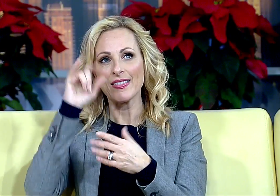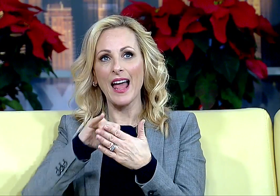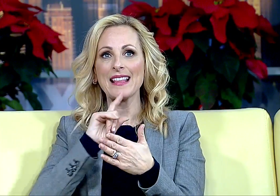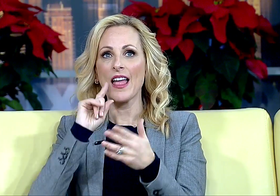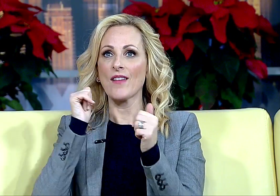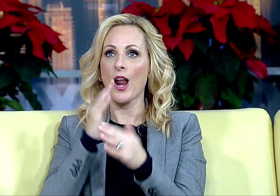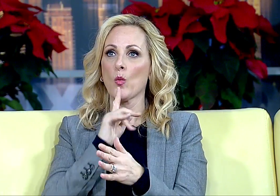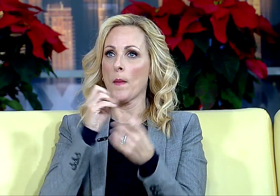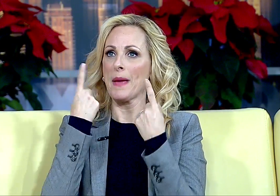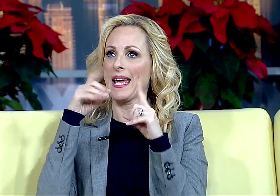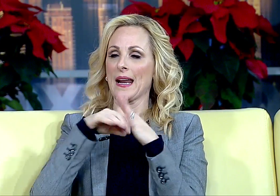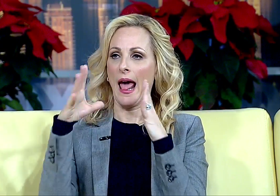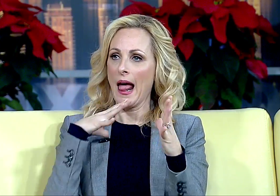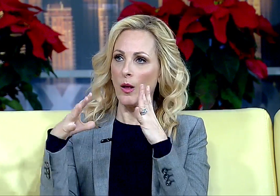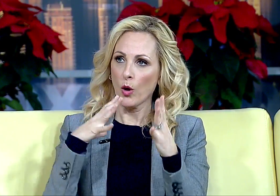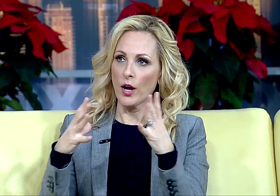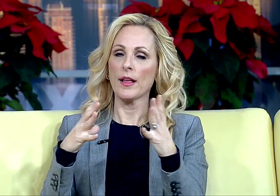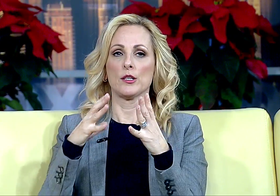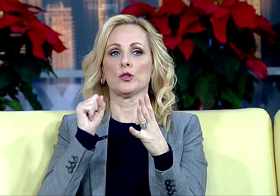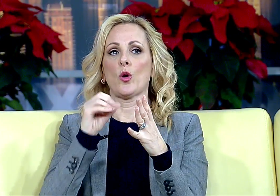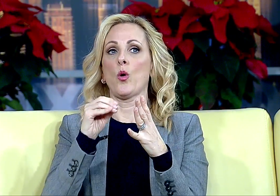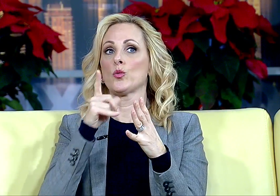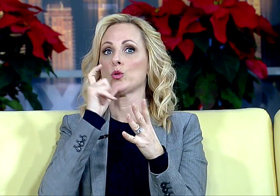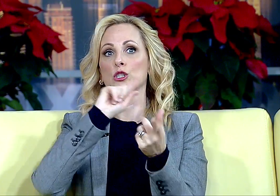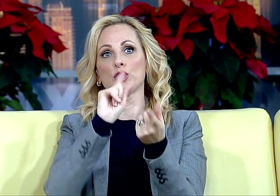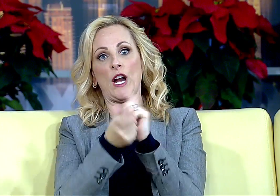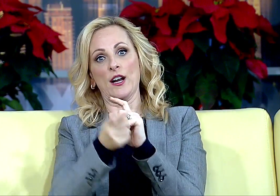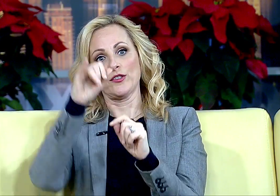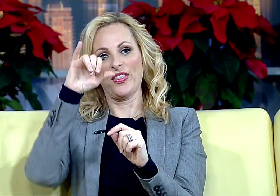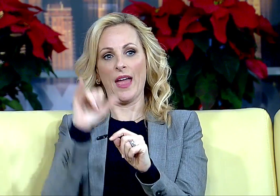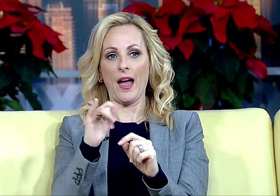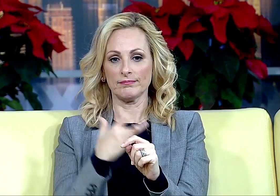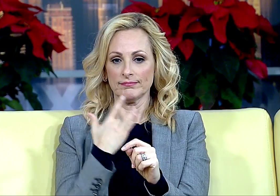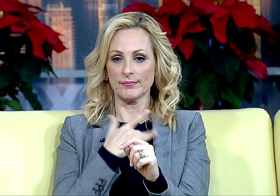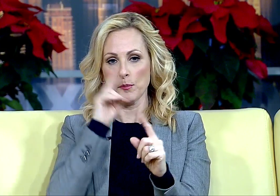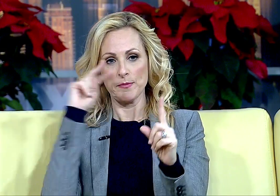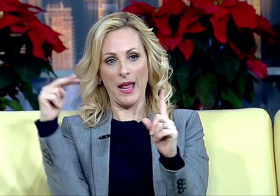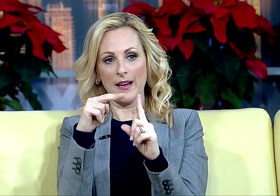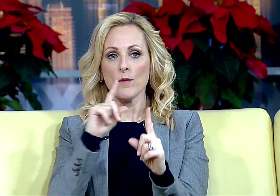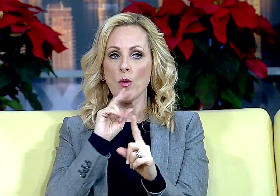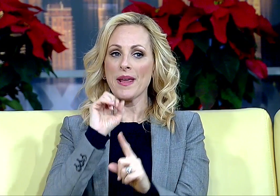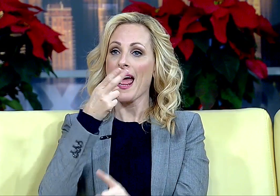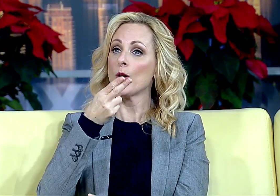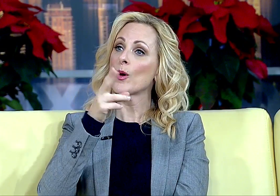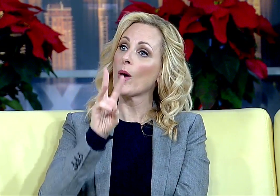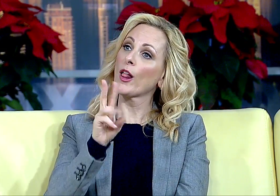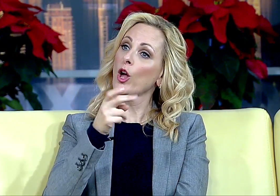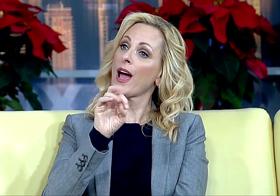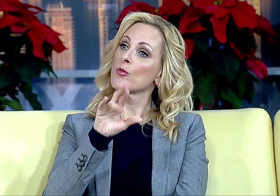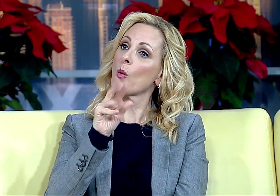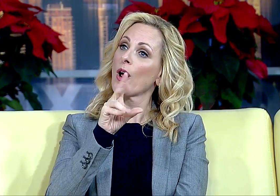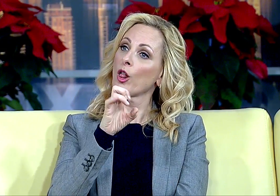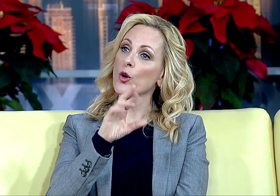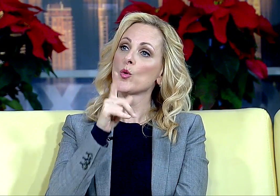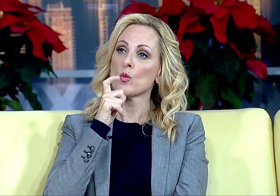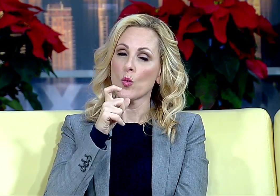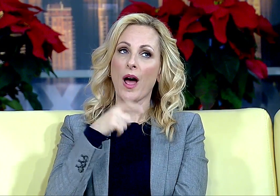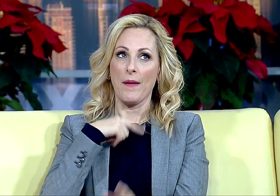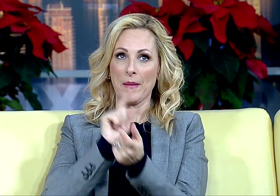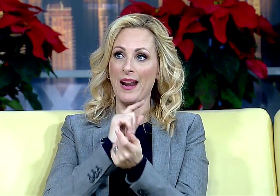that, and they didn't think that a deaf actor could make it in Hollywood. So the person who changed that perspective for me was Henry Winkler, because Henry Winkler was the one.